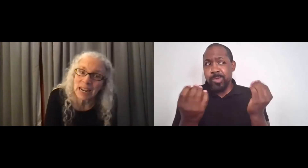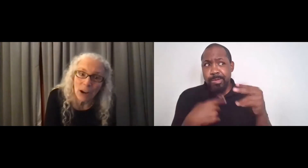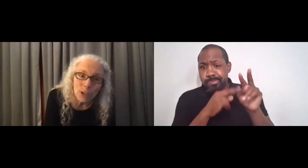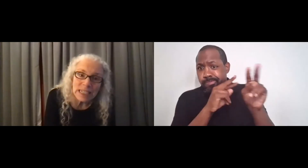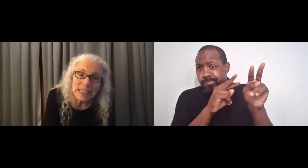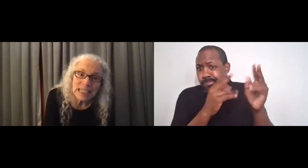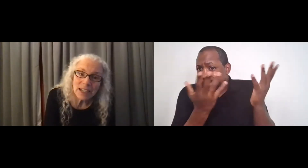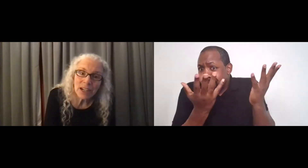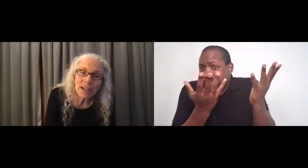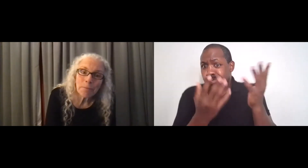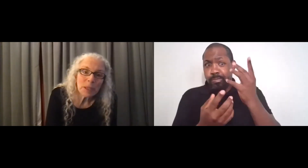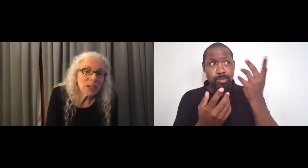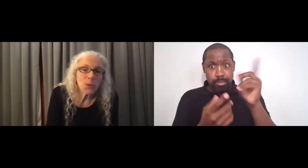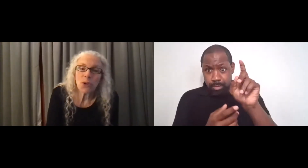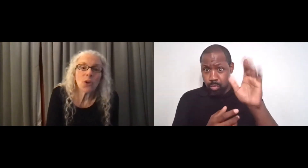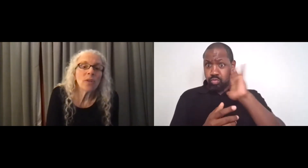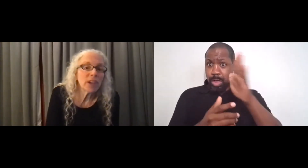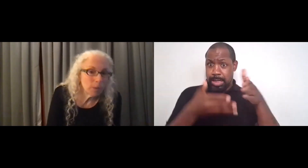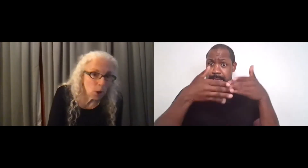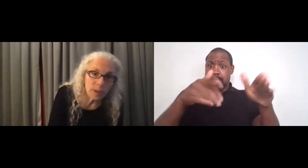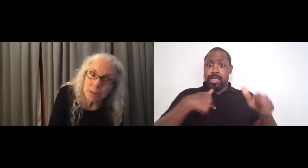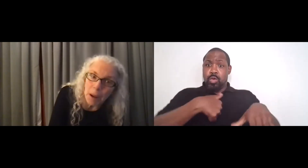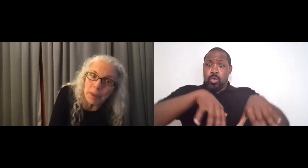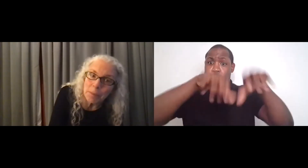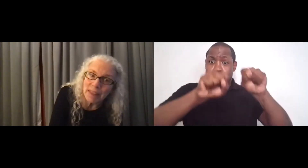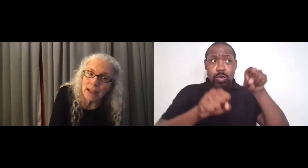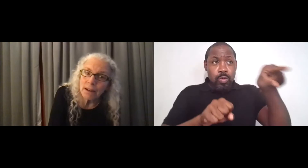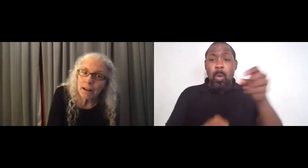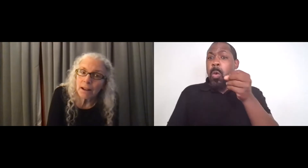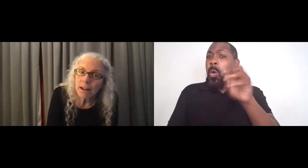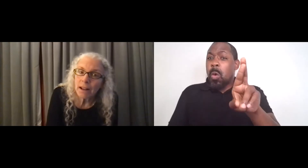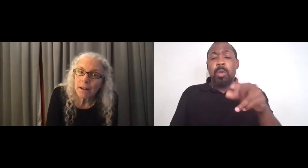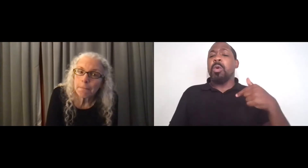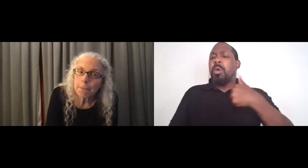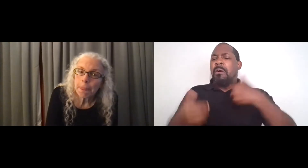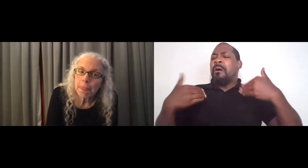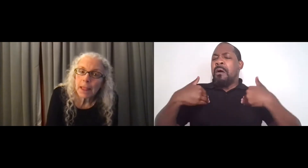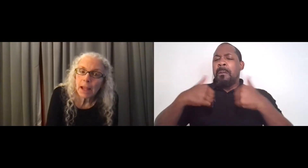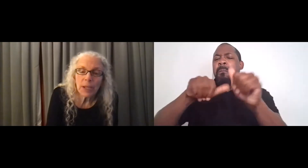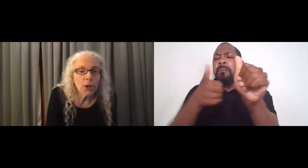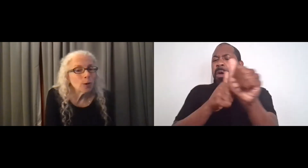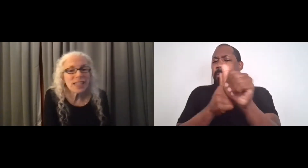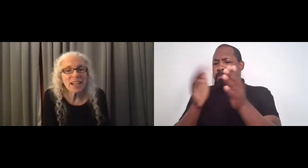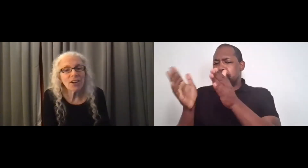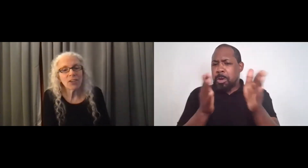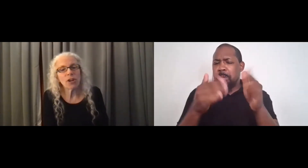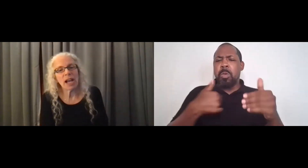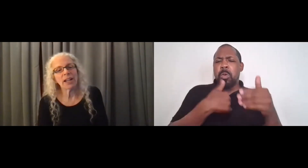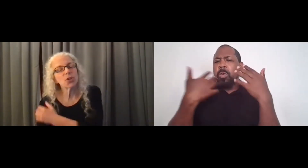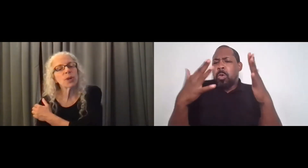out, because we don't know if they're going to be open to the public by then. and we can host there or not. So we're coming